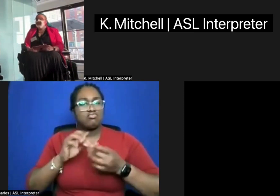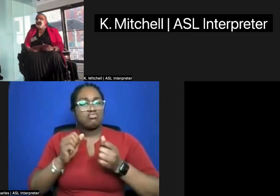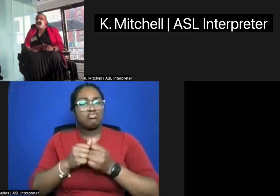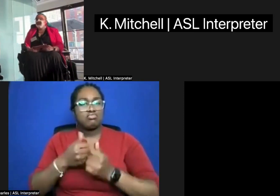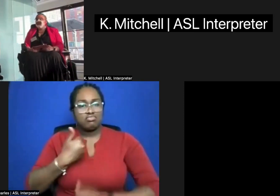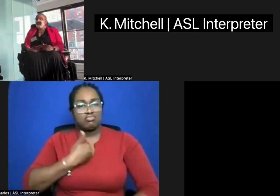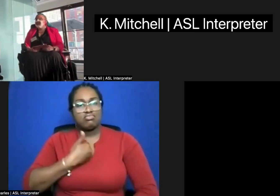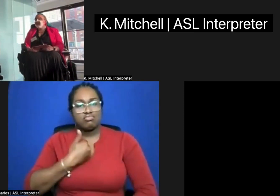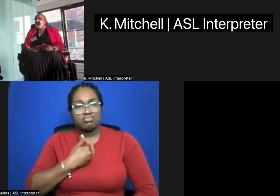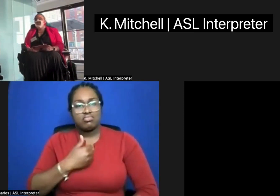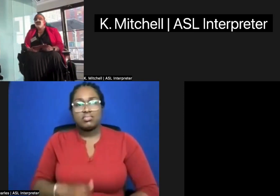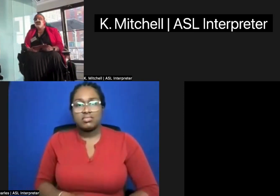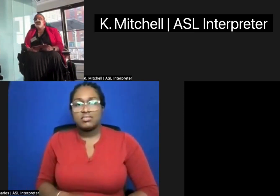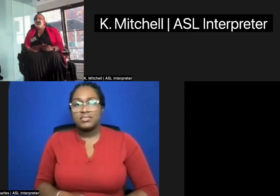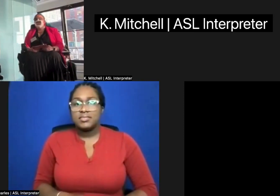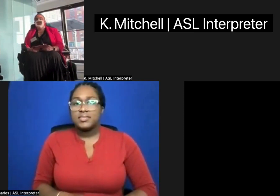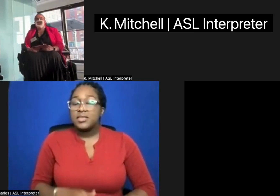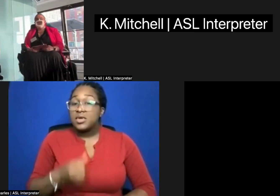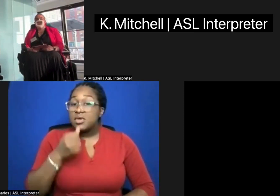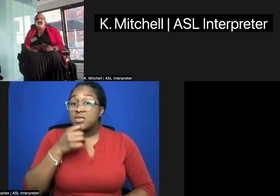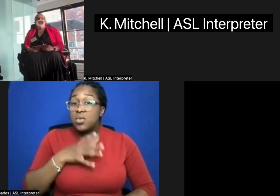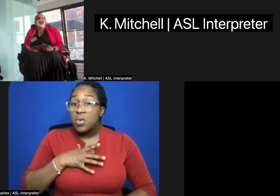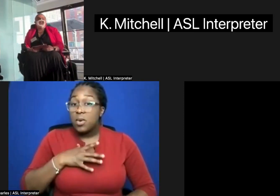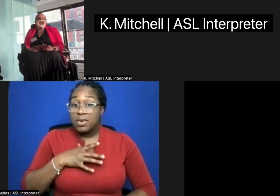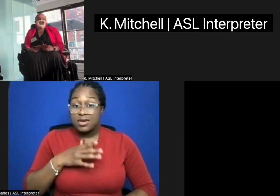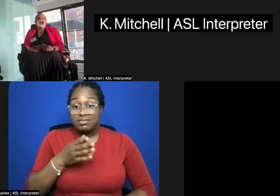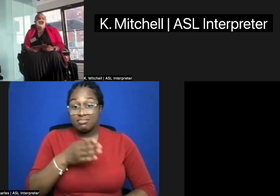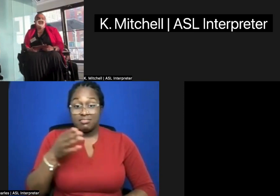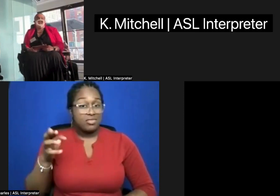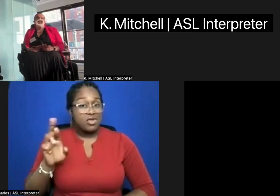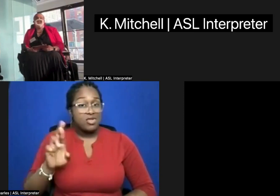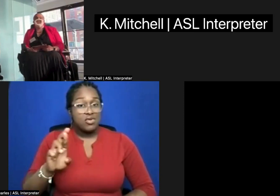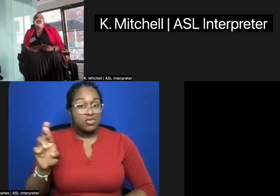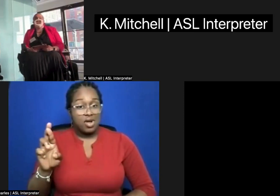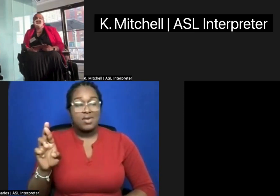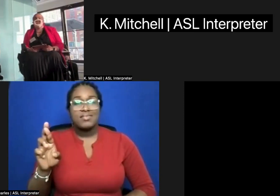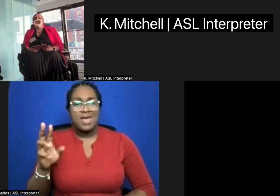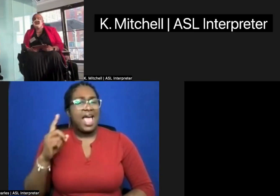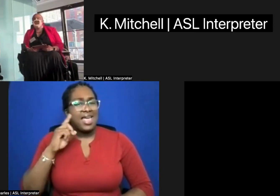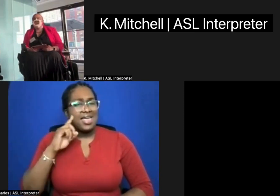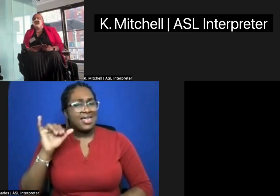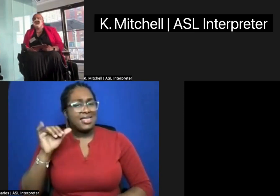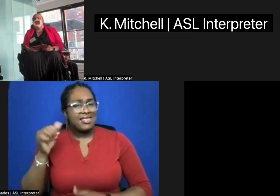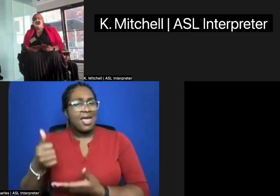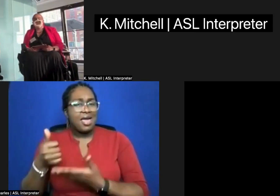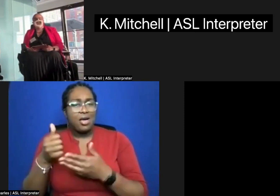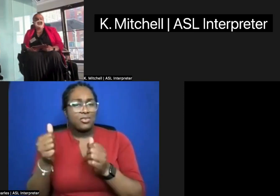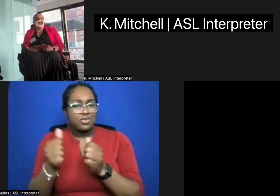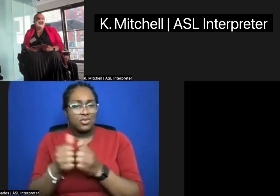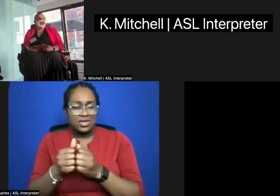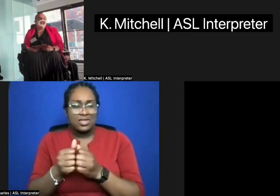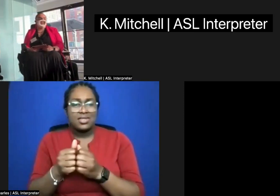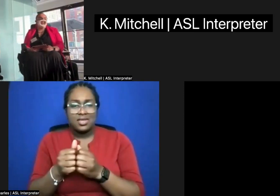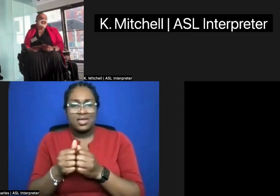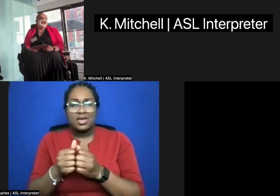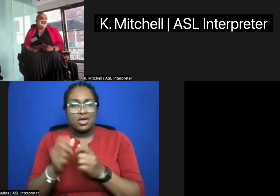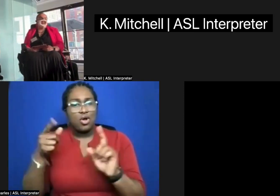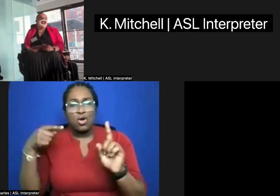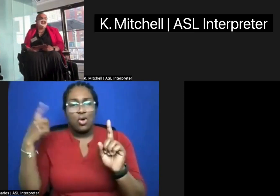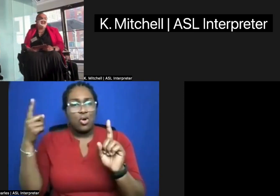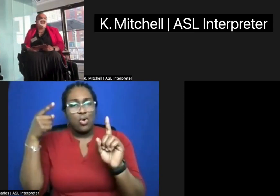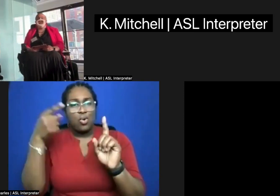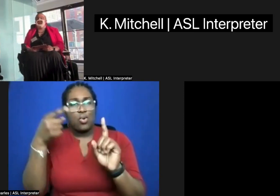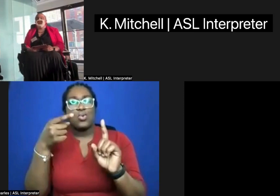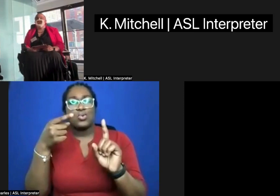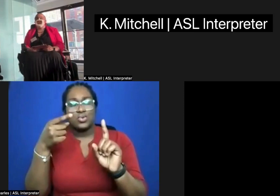speaks to the disability justice principle of wholeness, of showing up exactly as we are, as our whole selves,